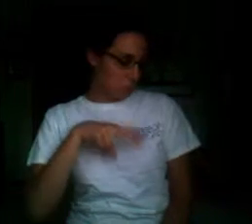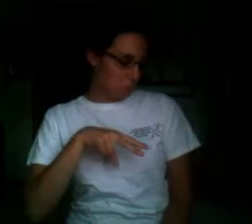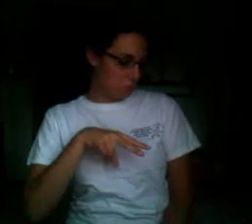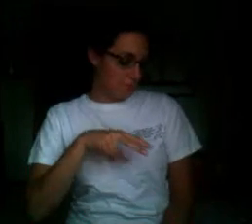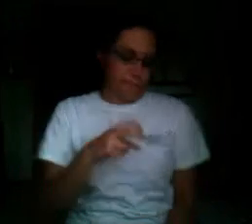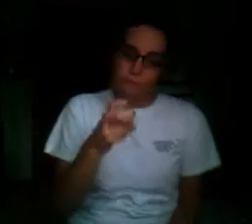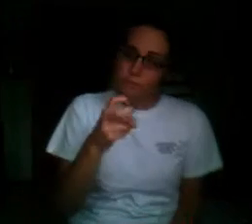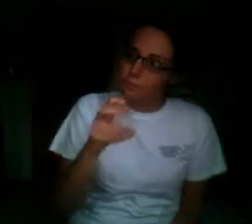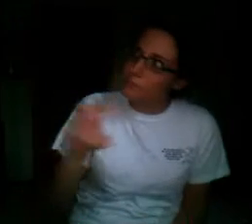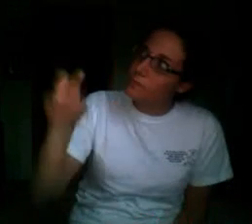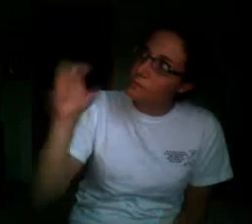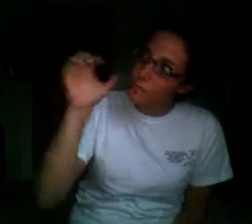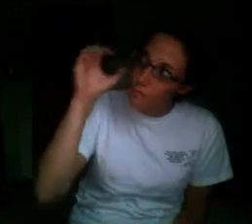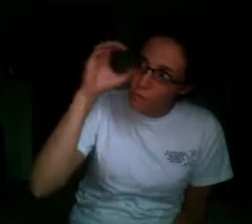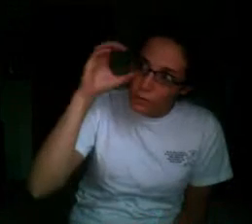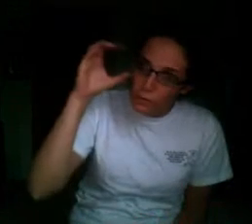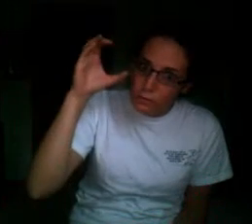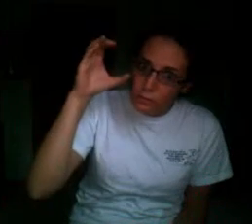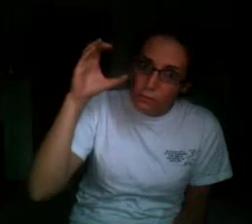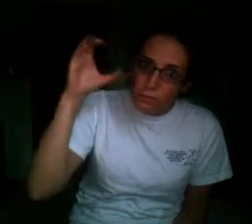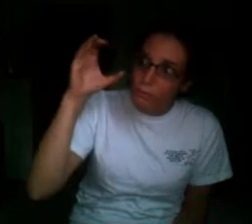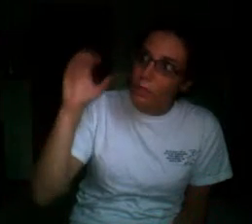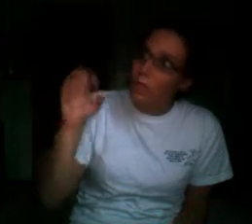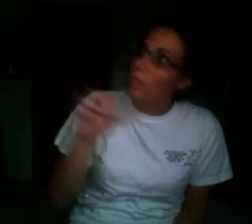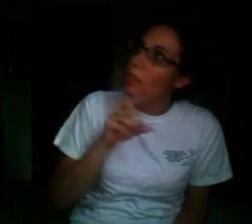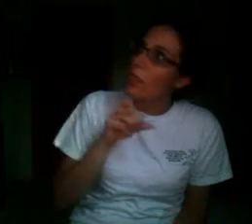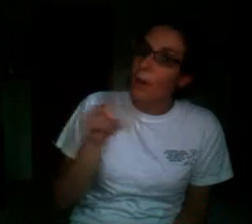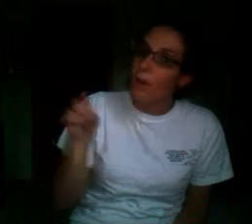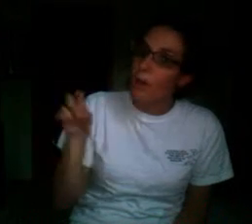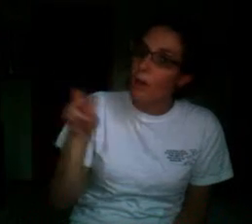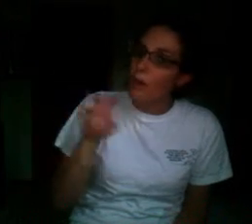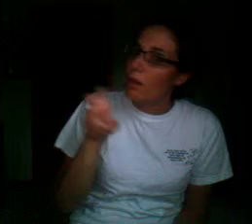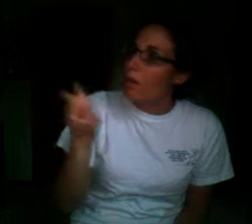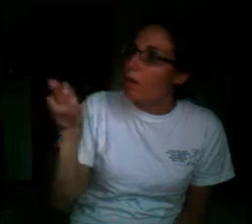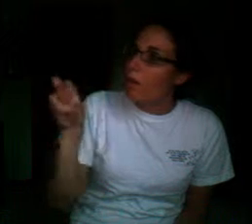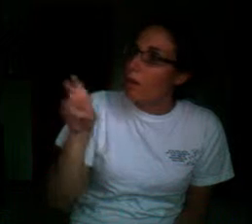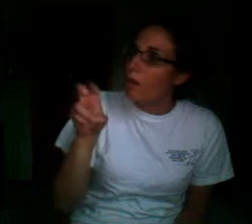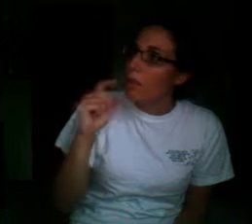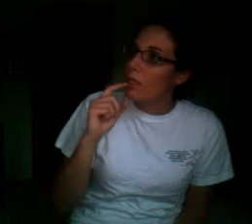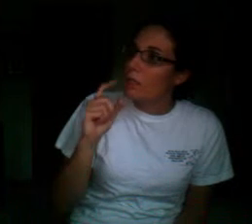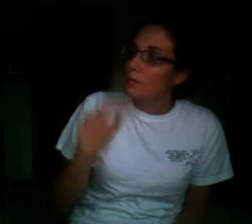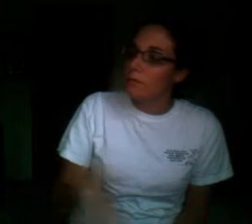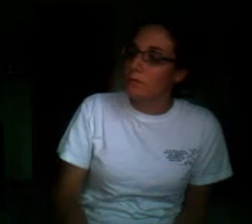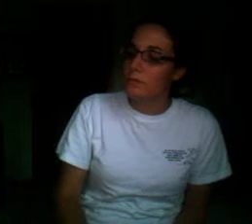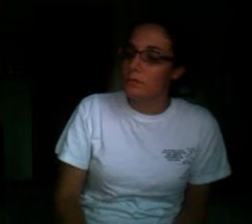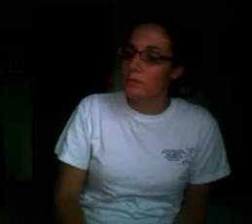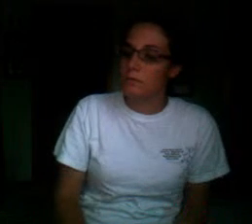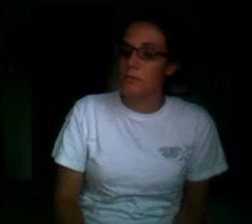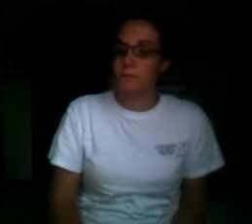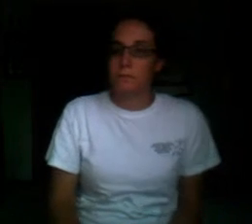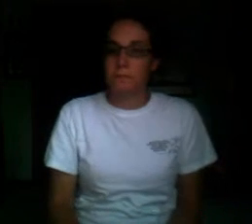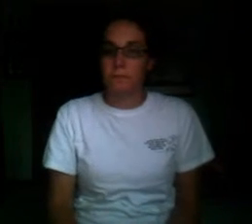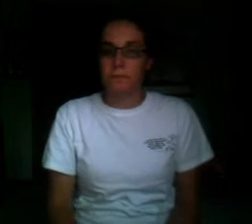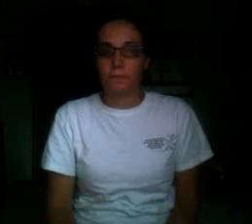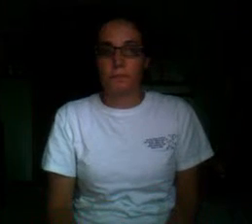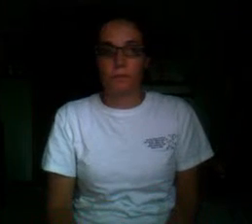like beads, and its tongue was flickering so fast that it looked like a tiny jet of steam. The whole bright striped